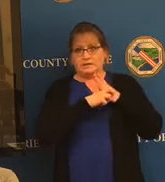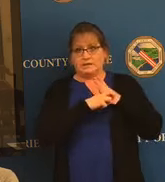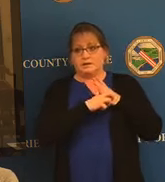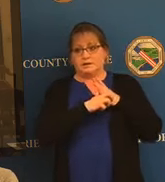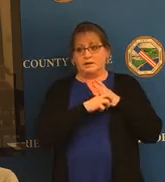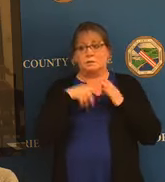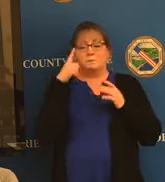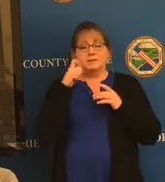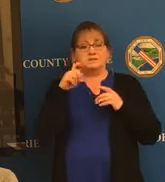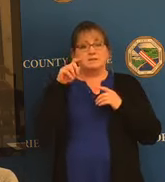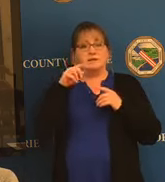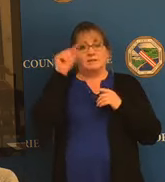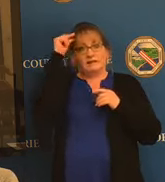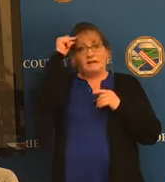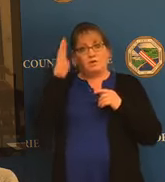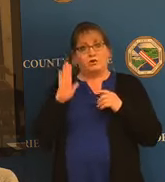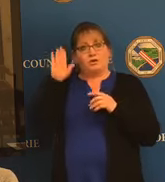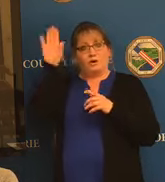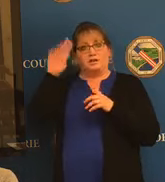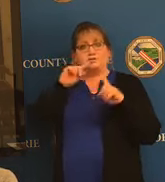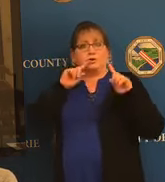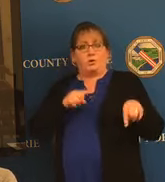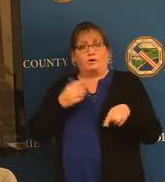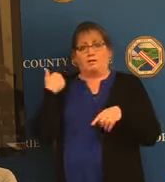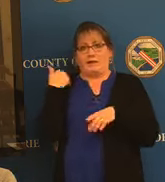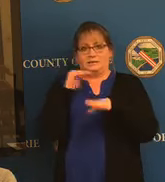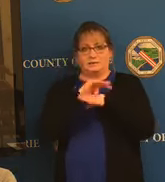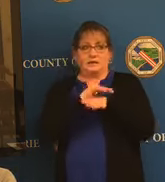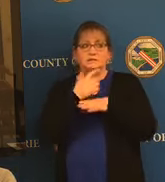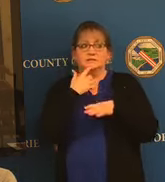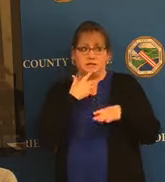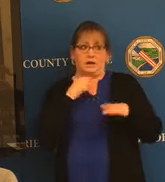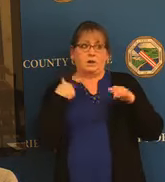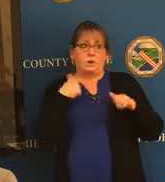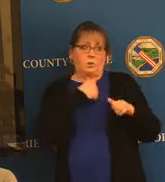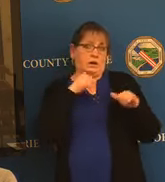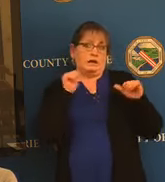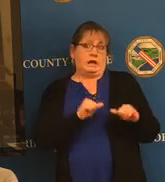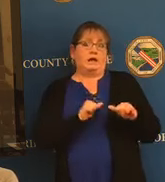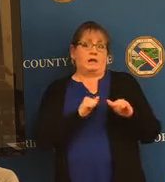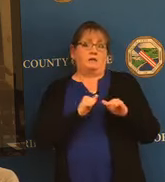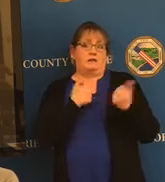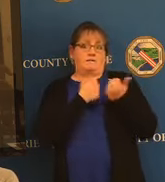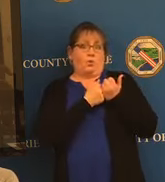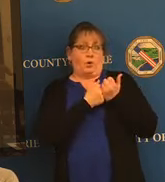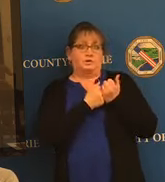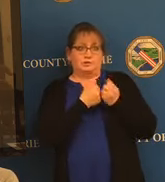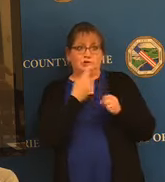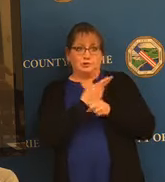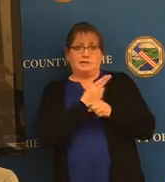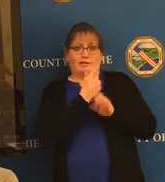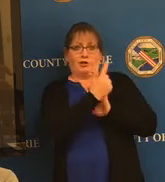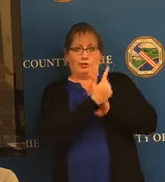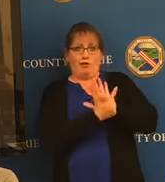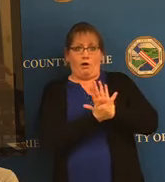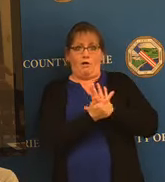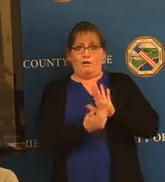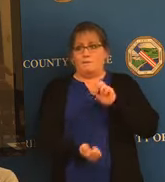order last night, which says that local governments can enforce by law the most